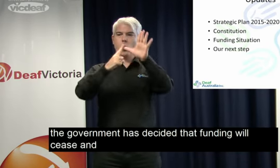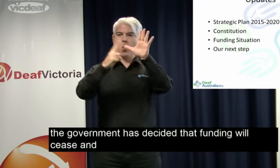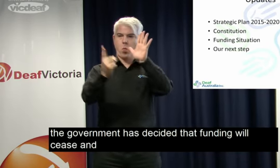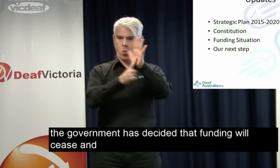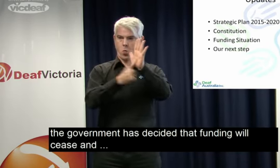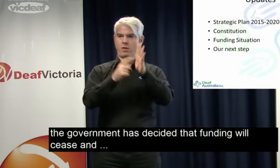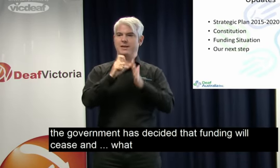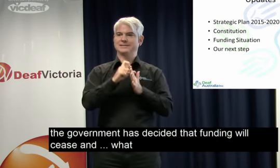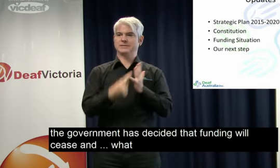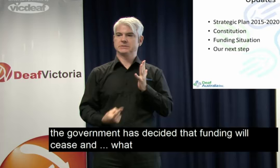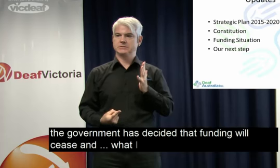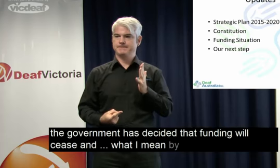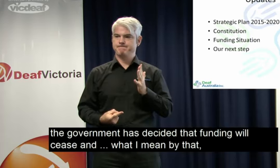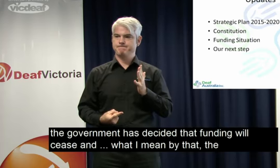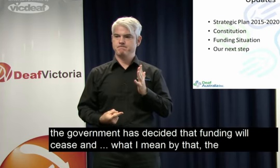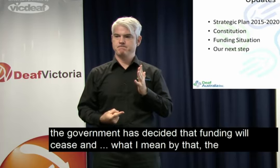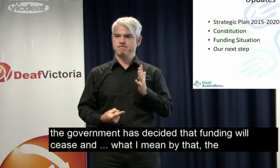groups who represent all disabilities